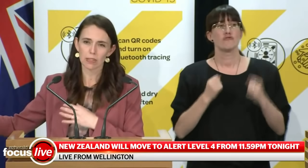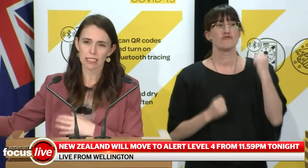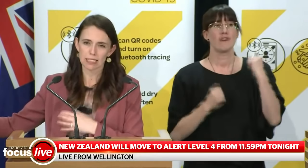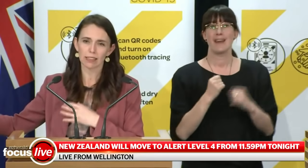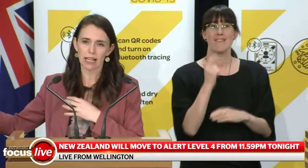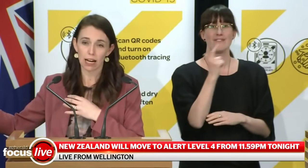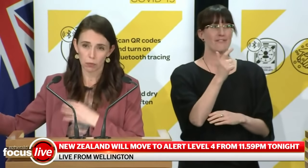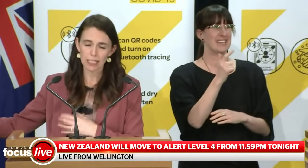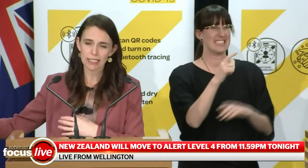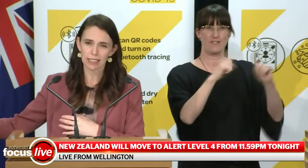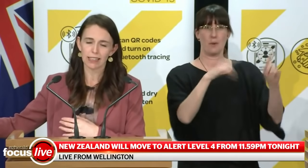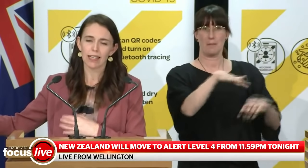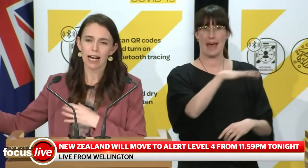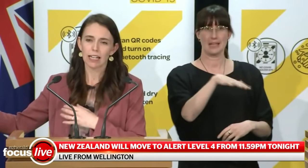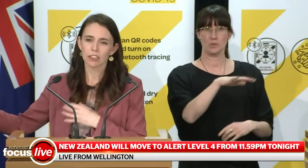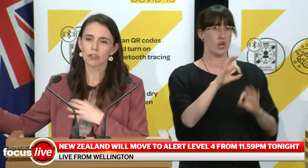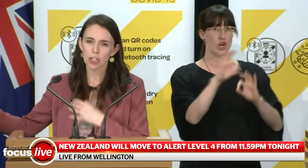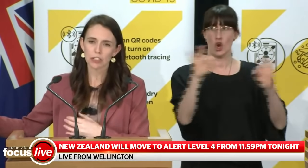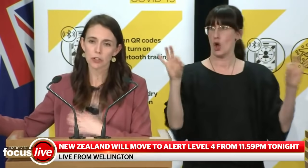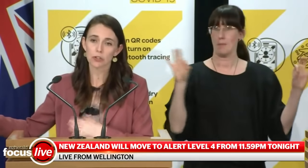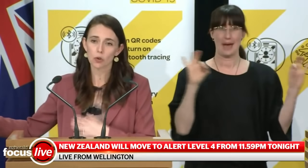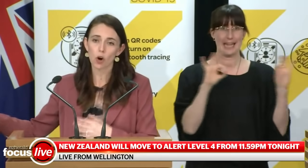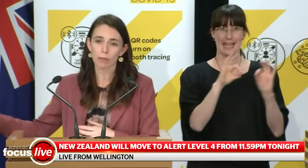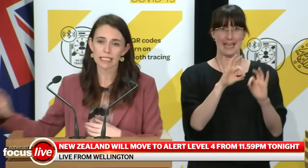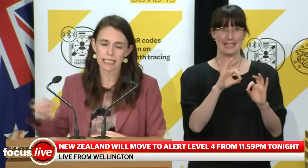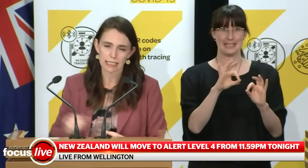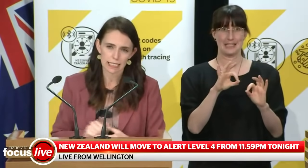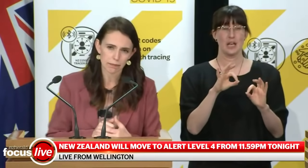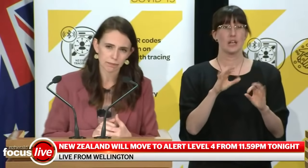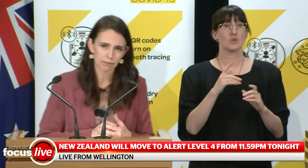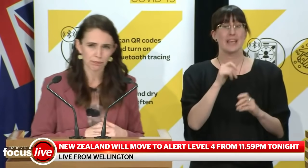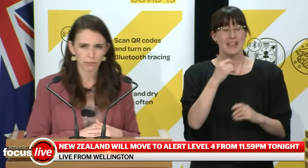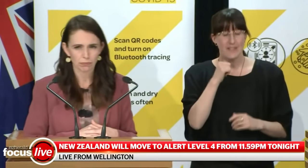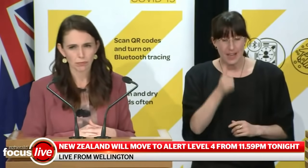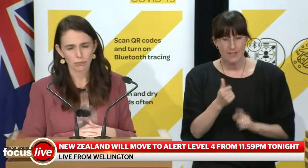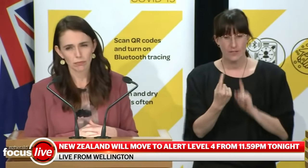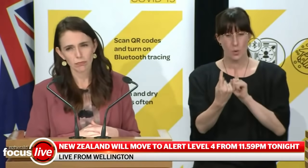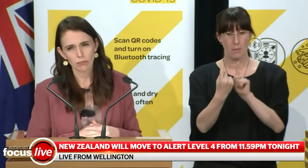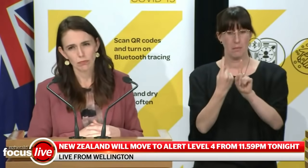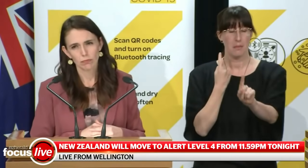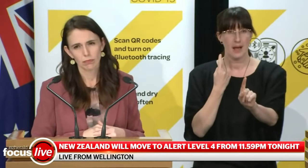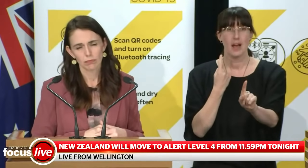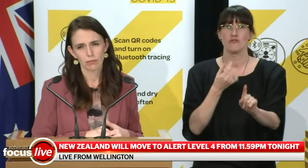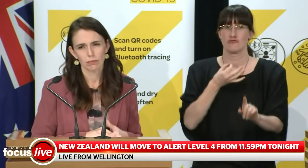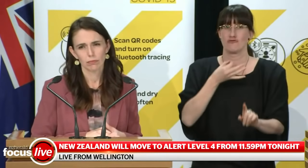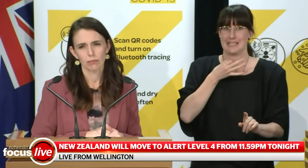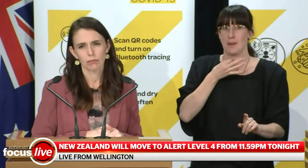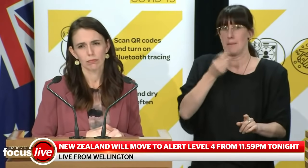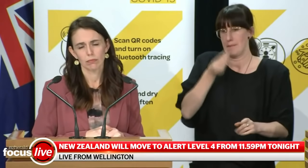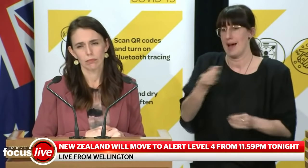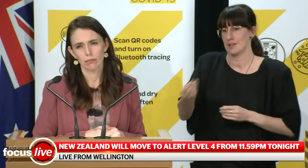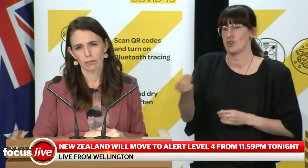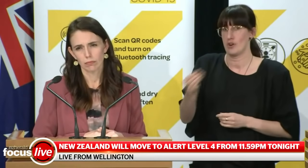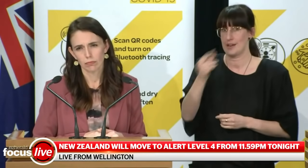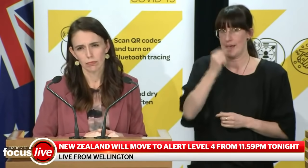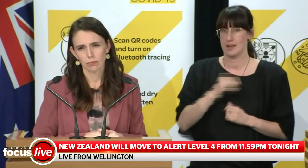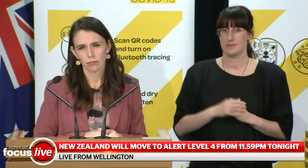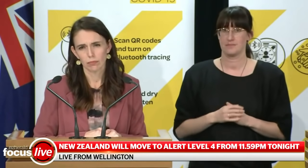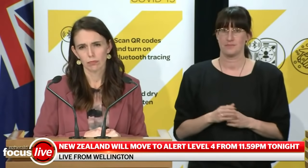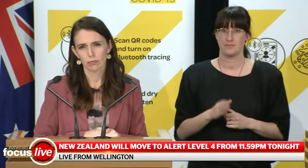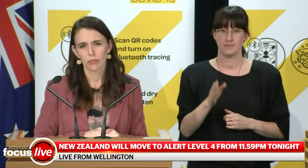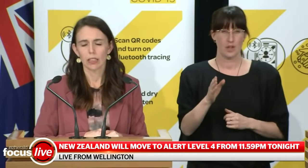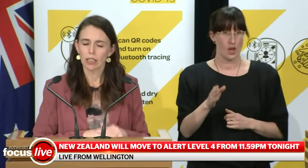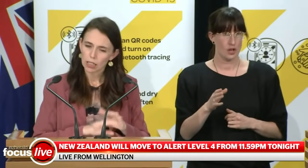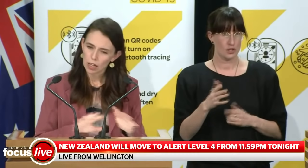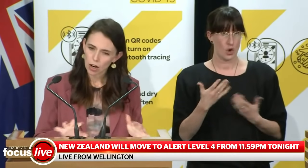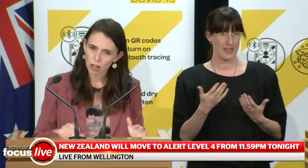passing people is still a risk, so just use your common sense. Is it likely that in the next 48 hours you will mandate both mask use and QR code